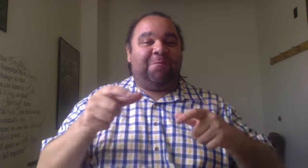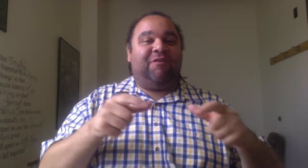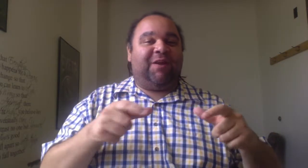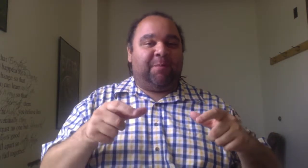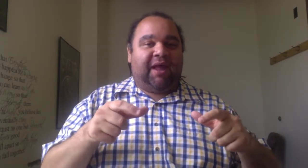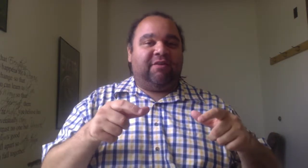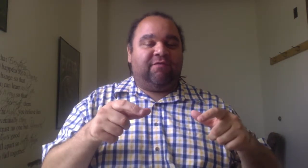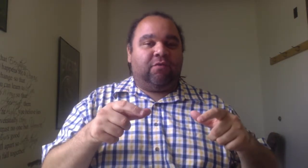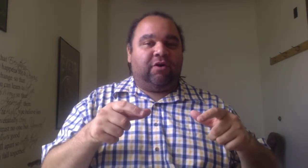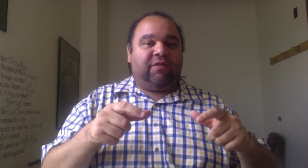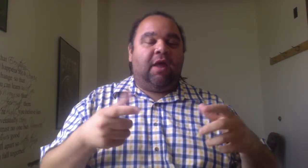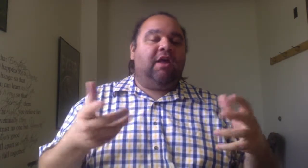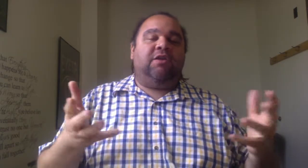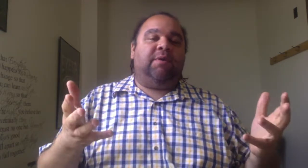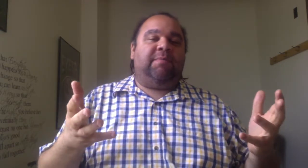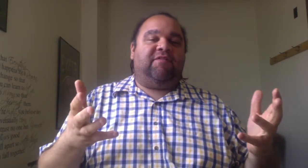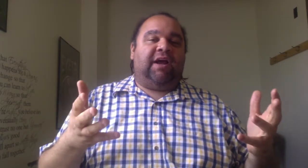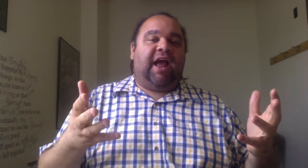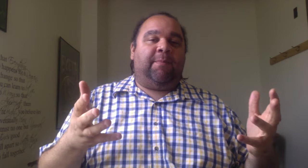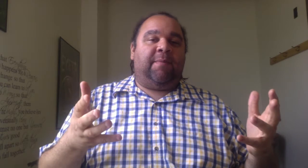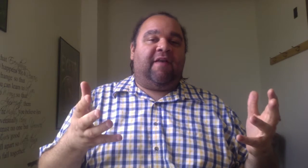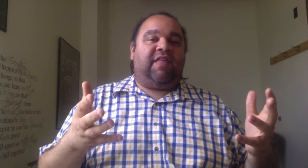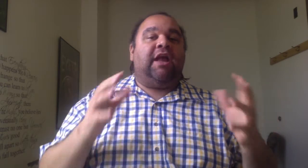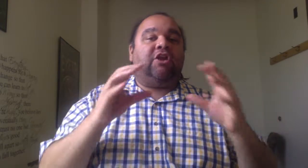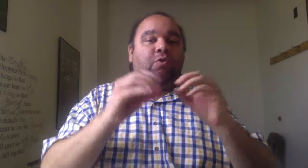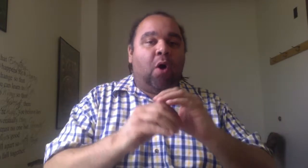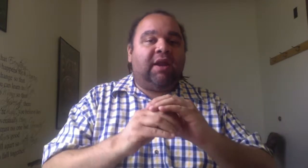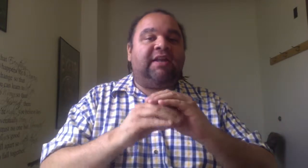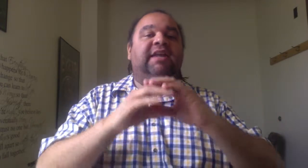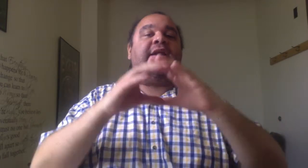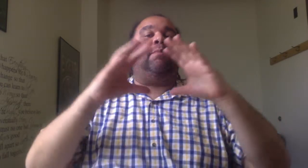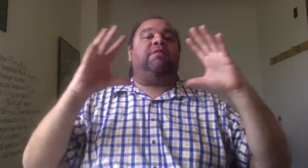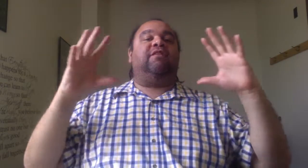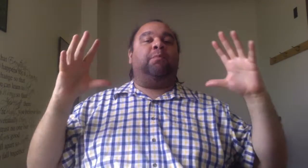moving back and forth? You wouldn't be very happy about that. You want to keep this